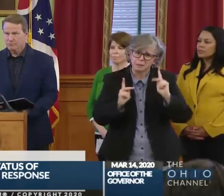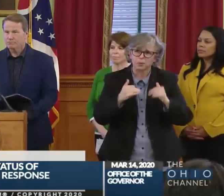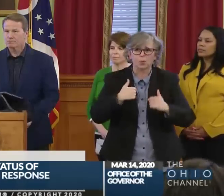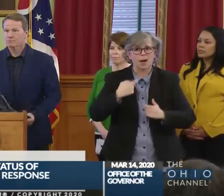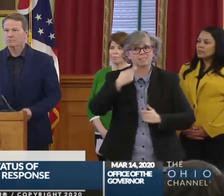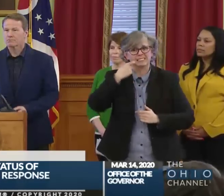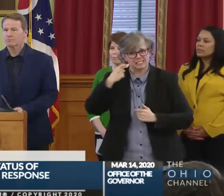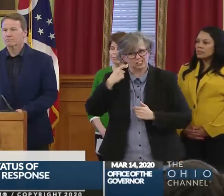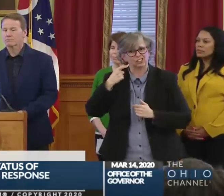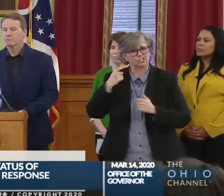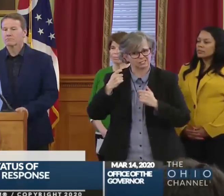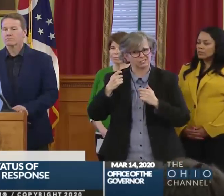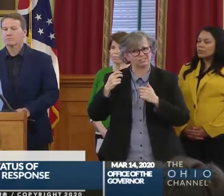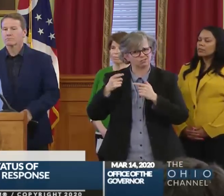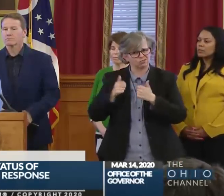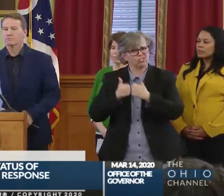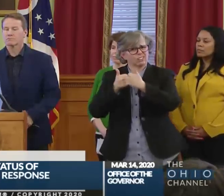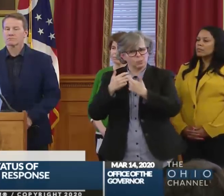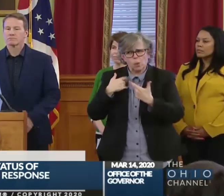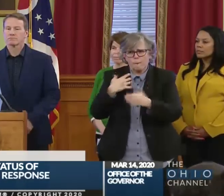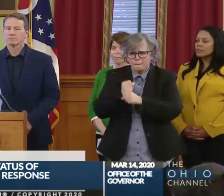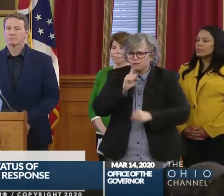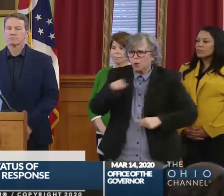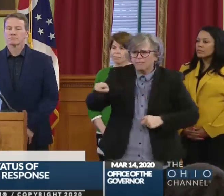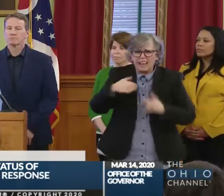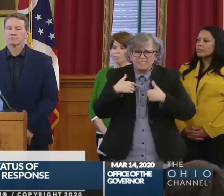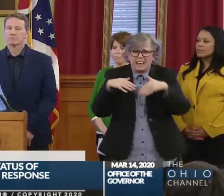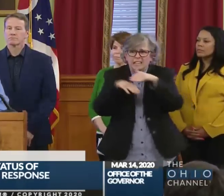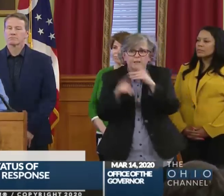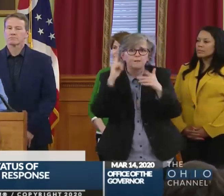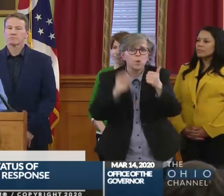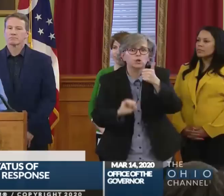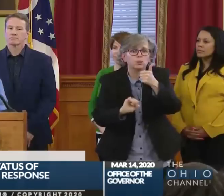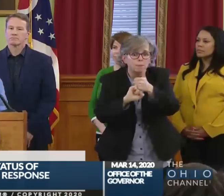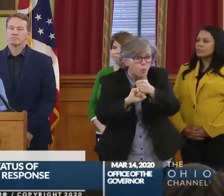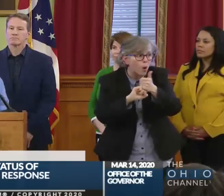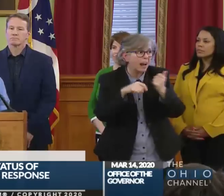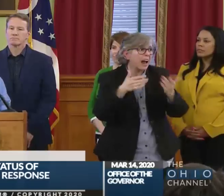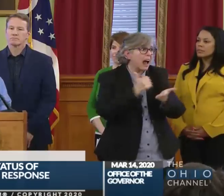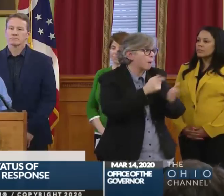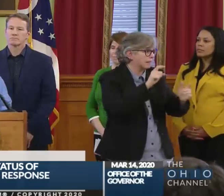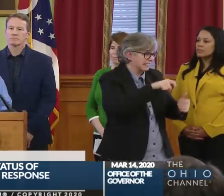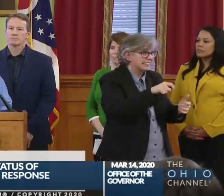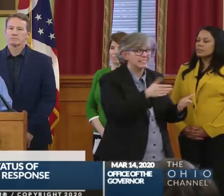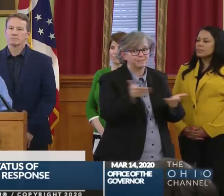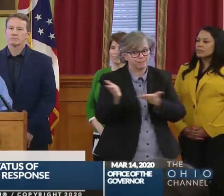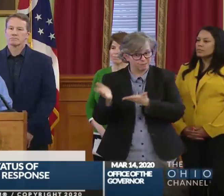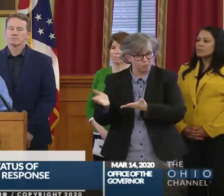to get the support and the help that they need. We're also concerned